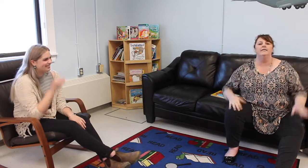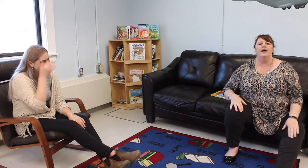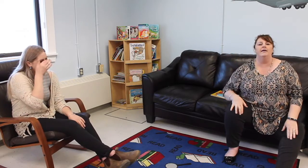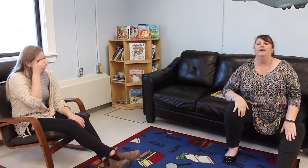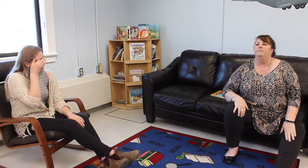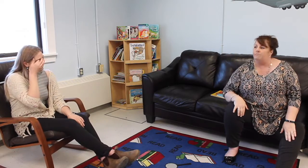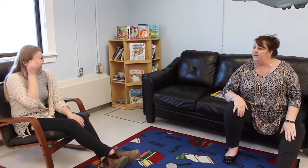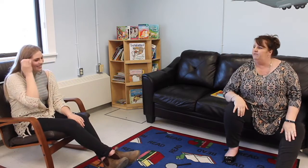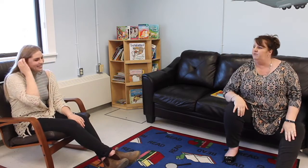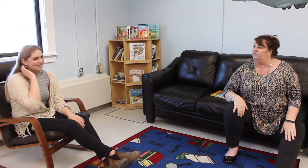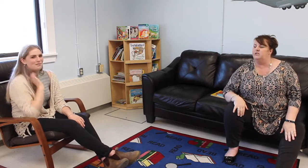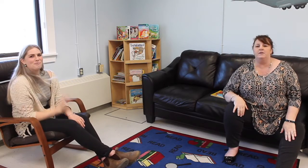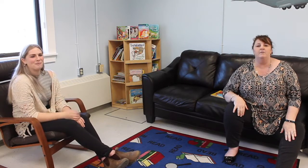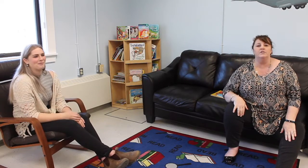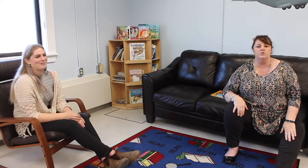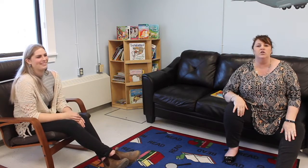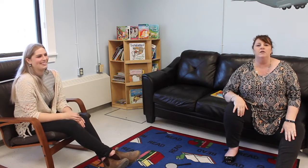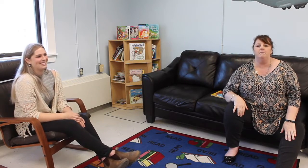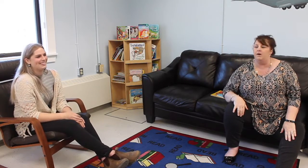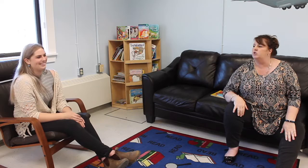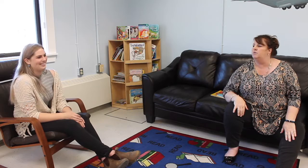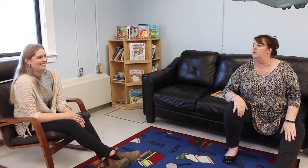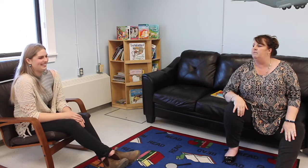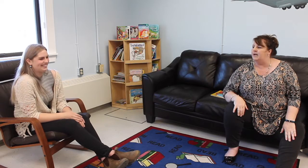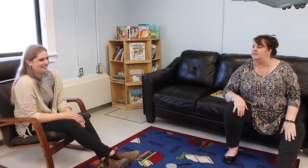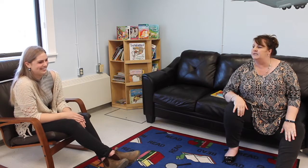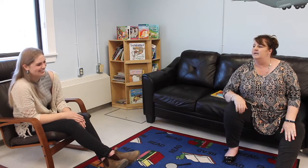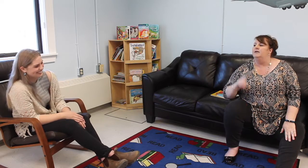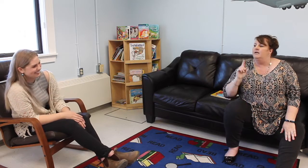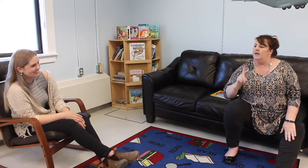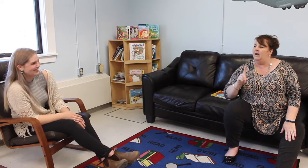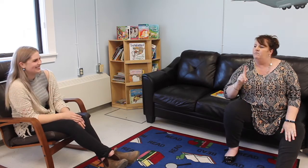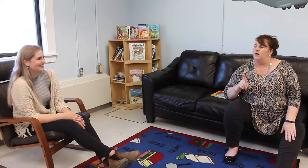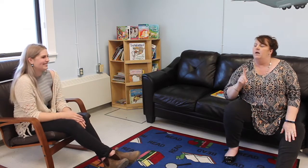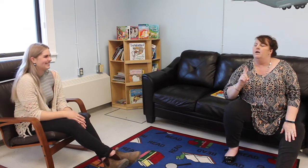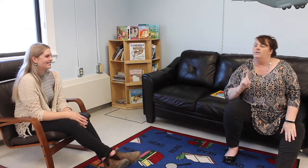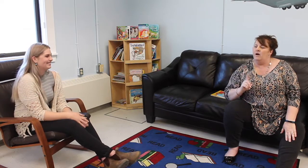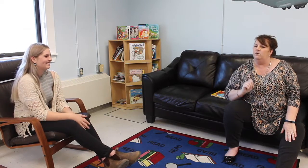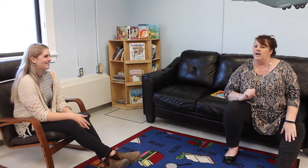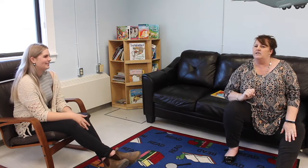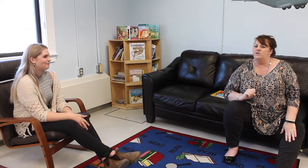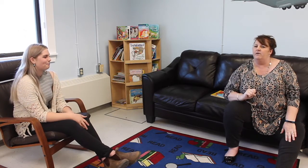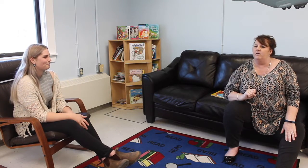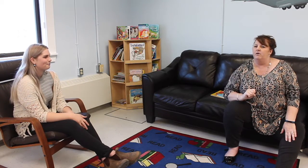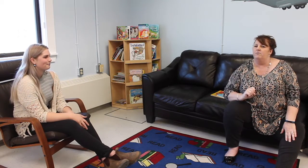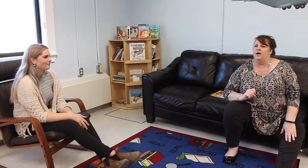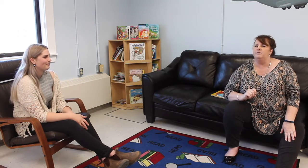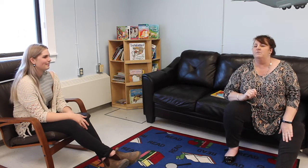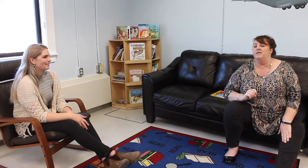that, bunny foo foo has become a squishy marshmallowy mess. Now, that won't last forever. Perhaps maybe the